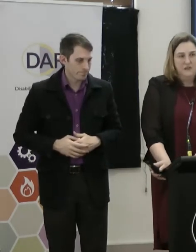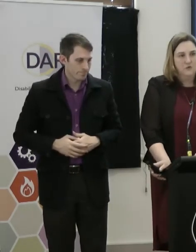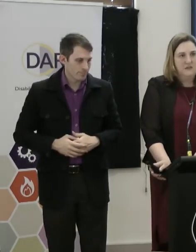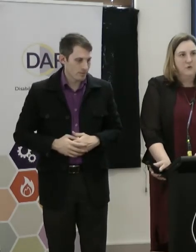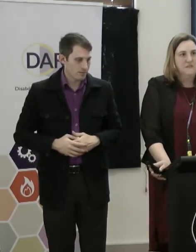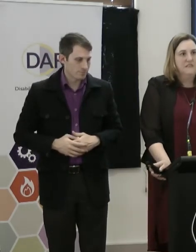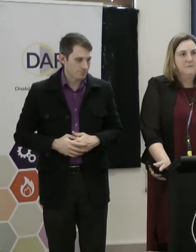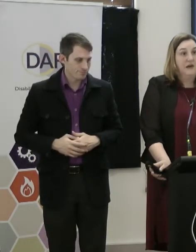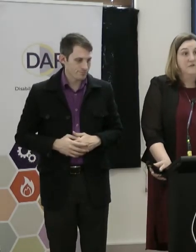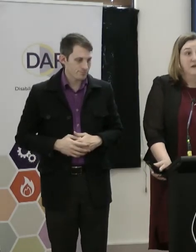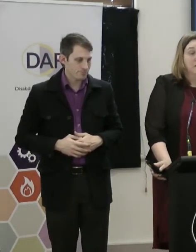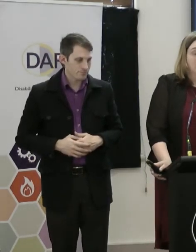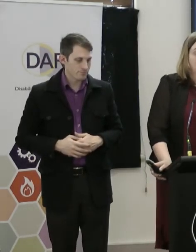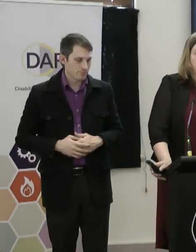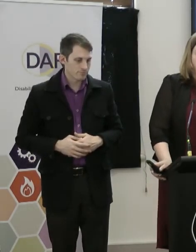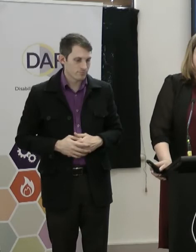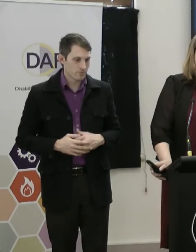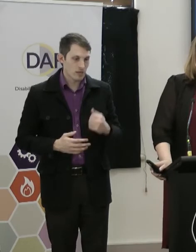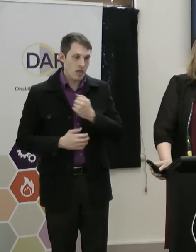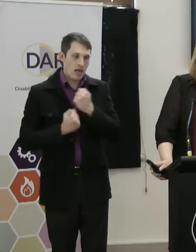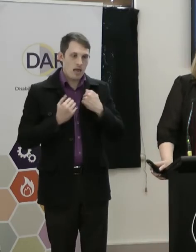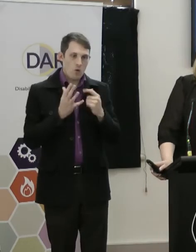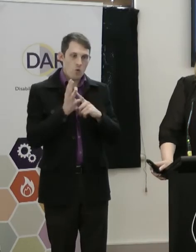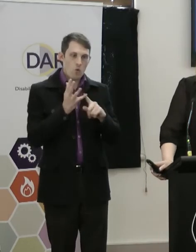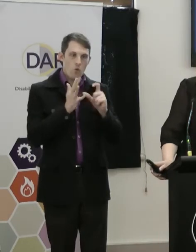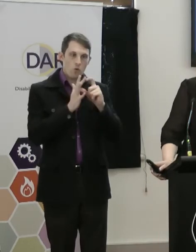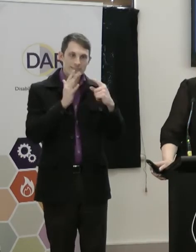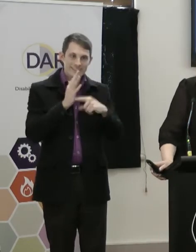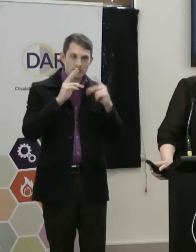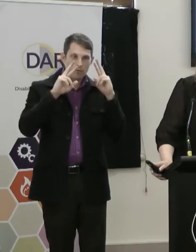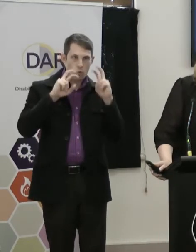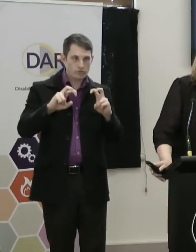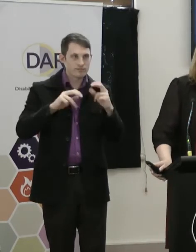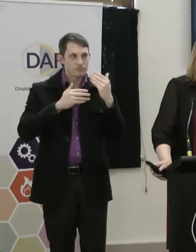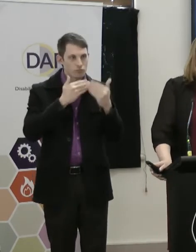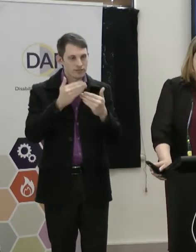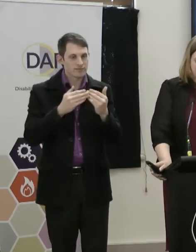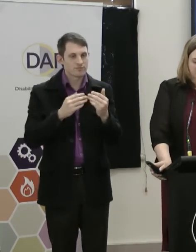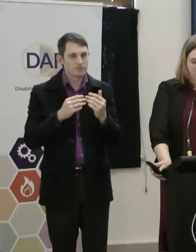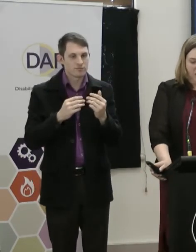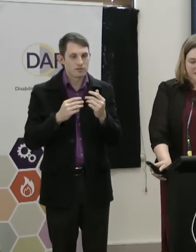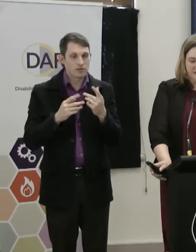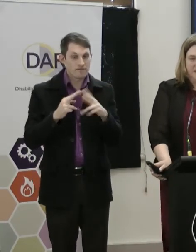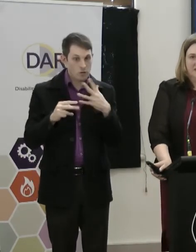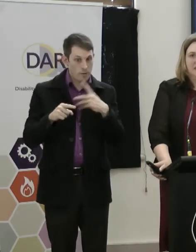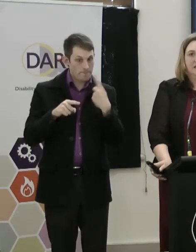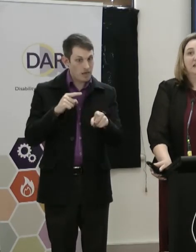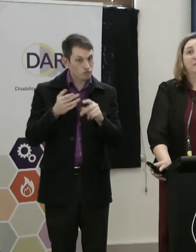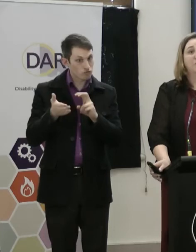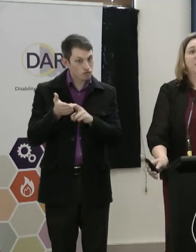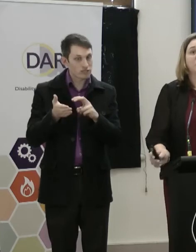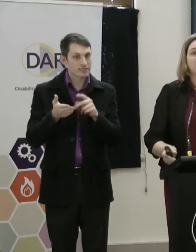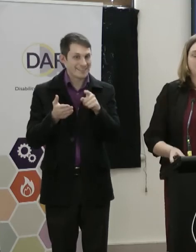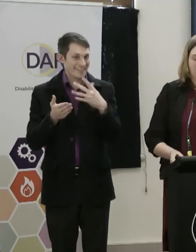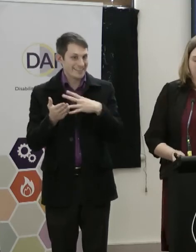Part of the auditing process and part of a complaint process that they need to have in order to pass registration requires that they need to keep